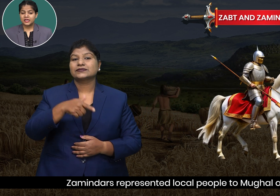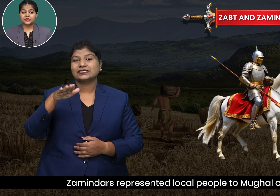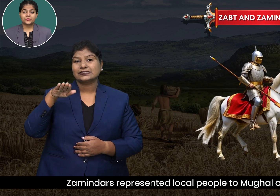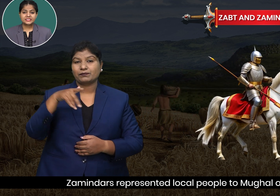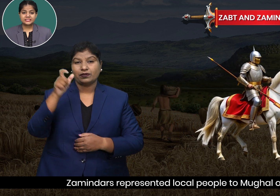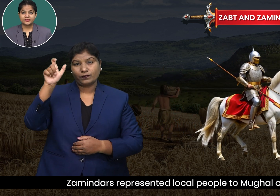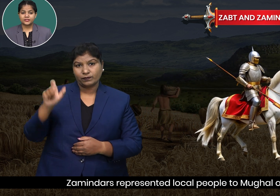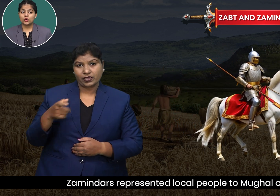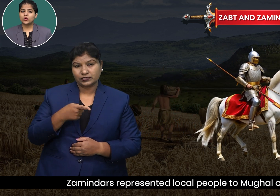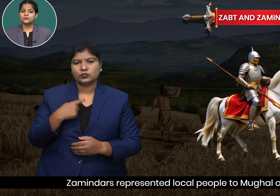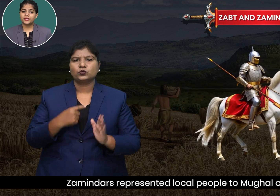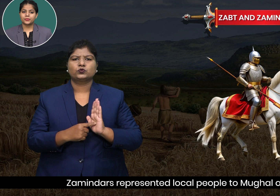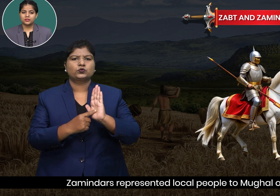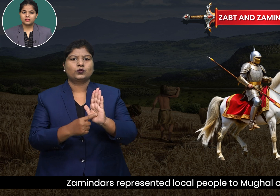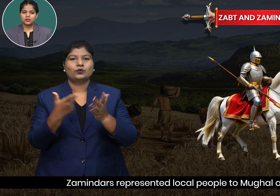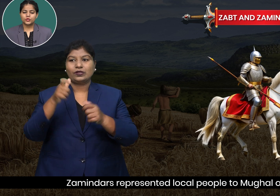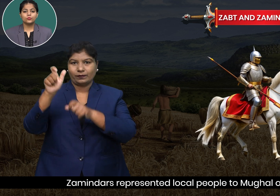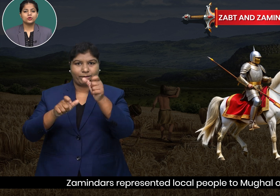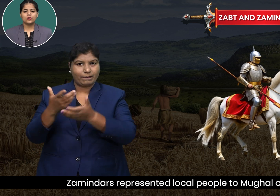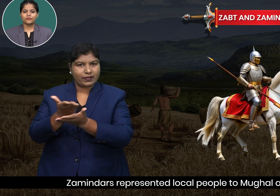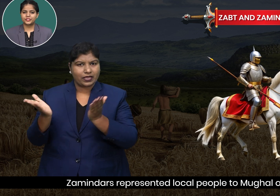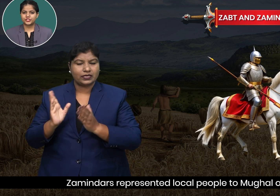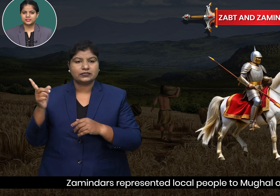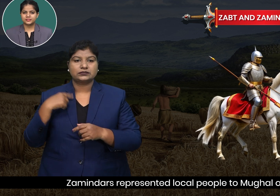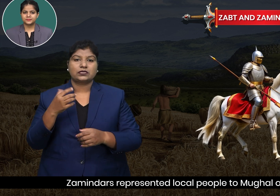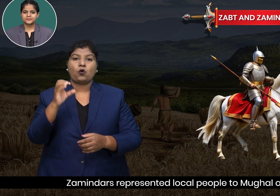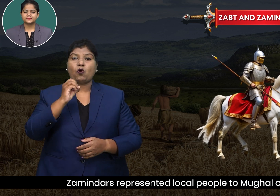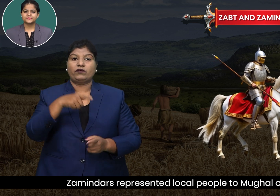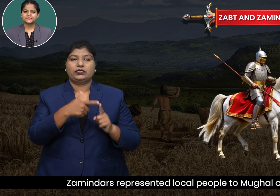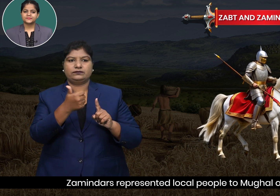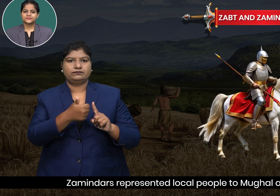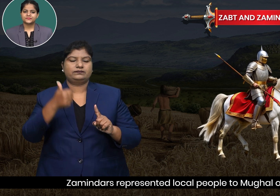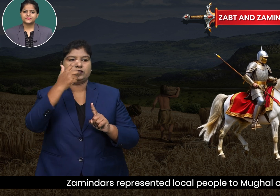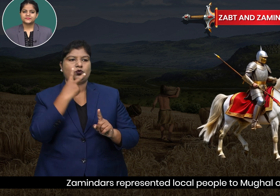Zamindars represented local people to Mughal officials.